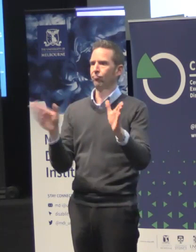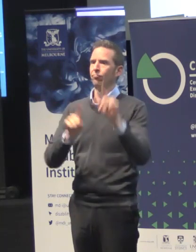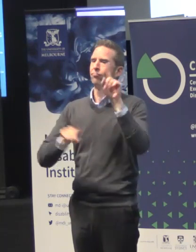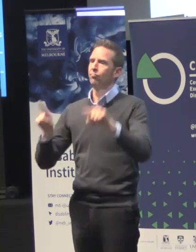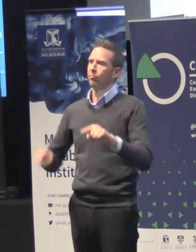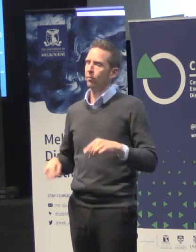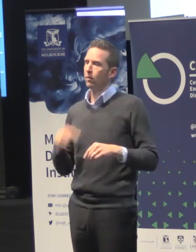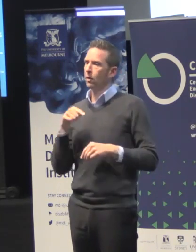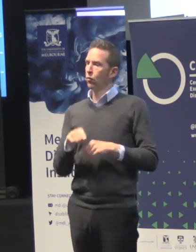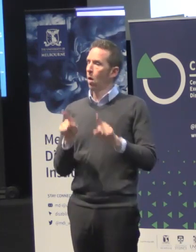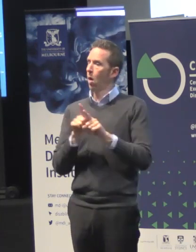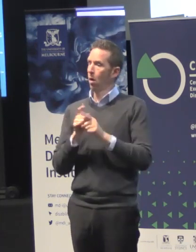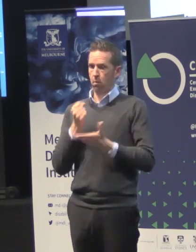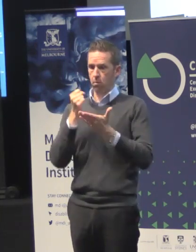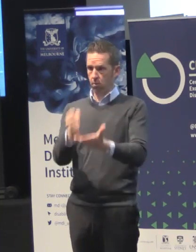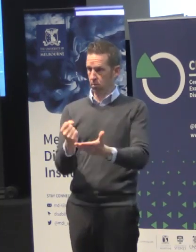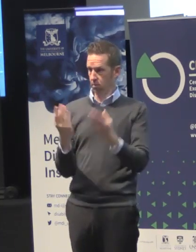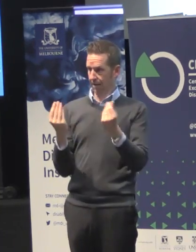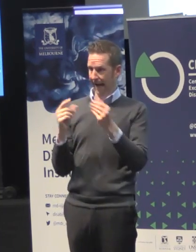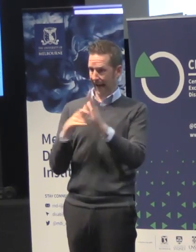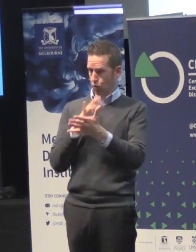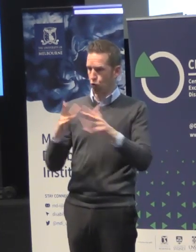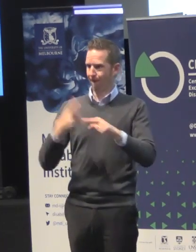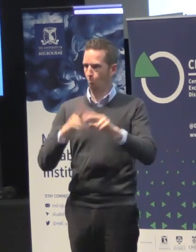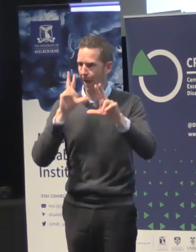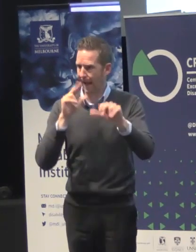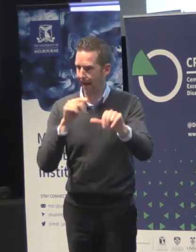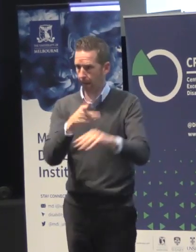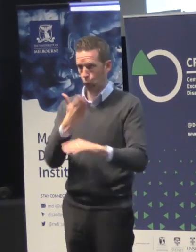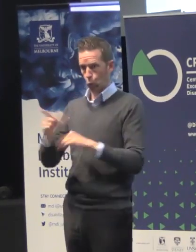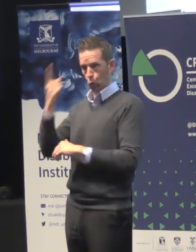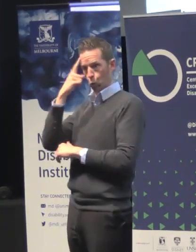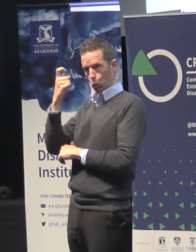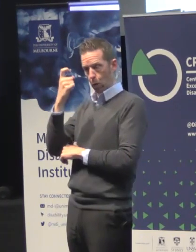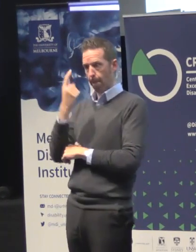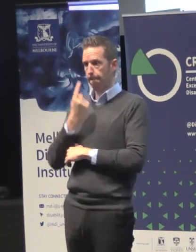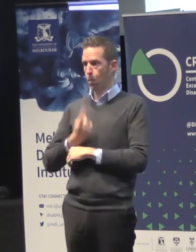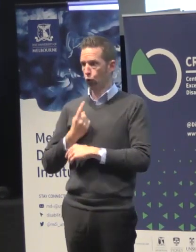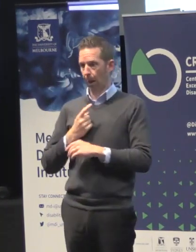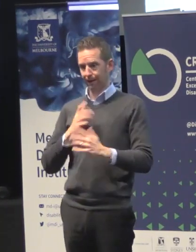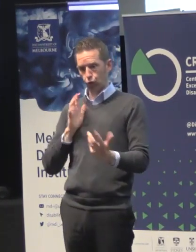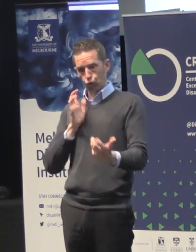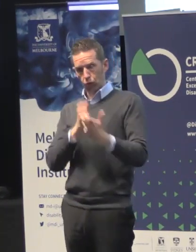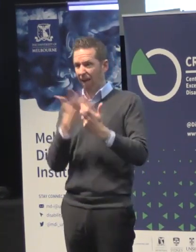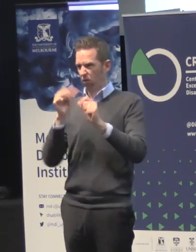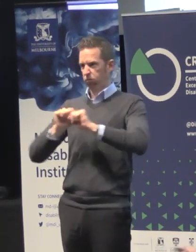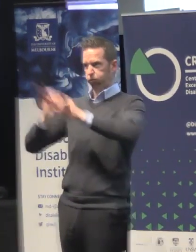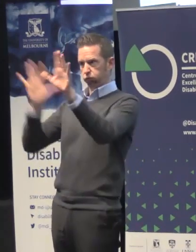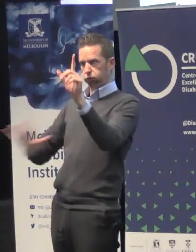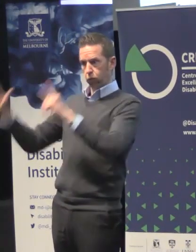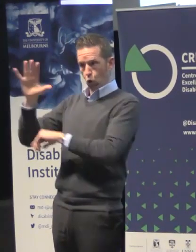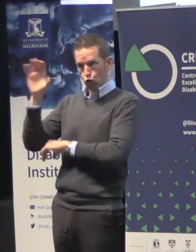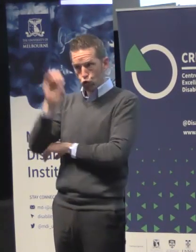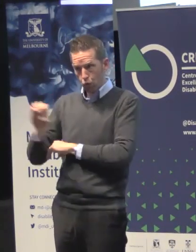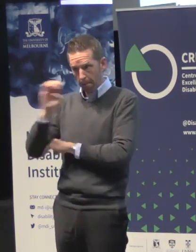it's a form of cash for care, which is a new innovation, the personalization wave that's gone through Europe and is